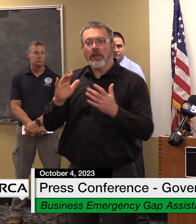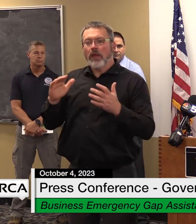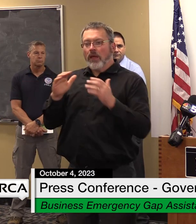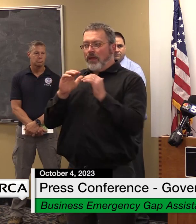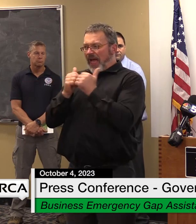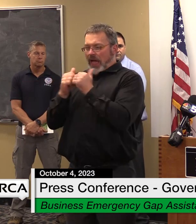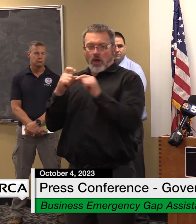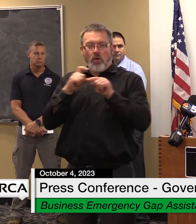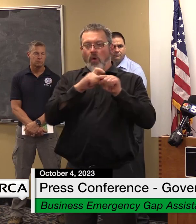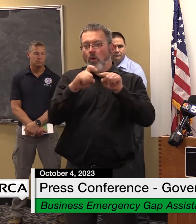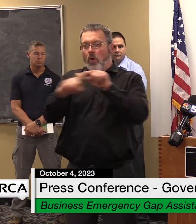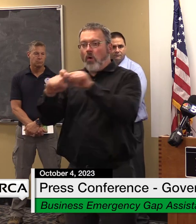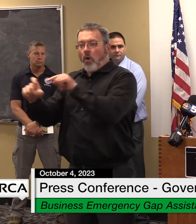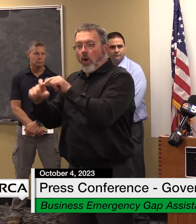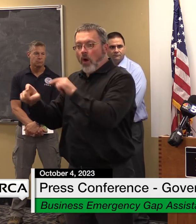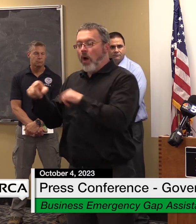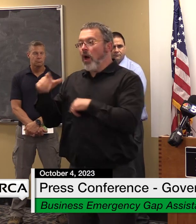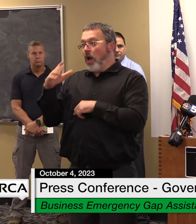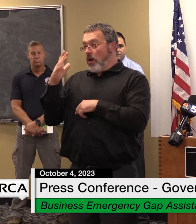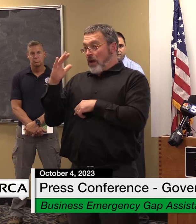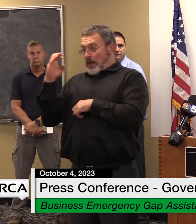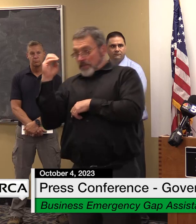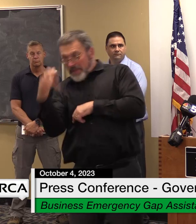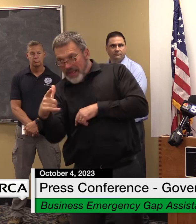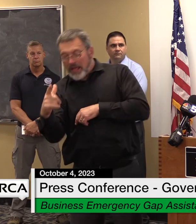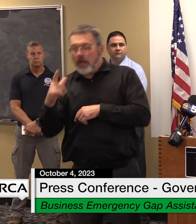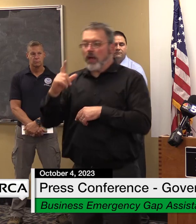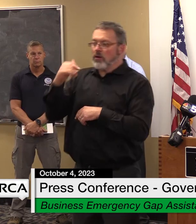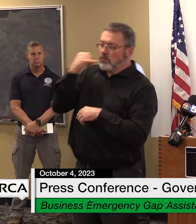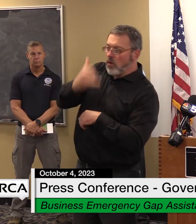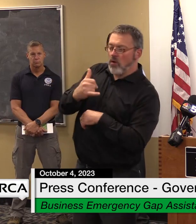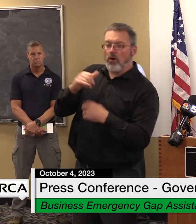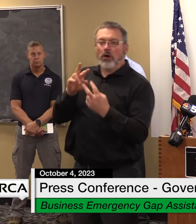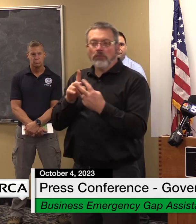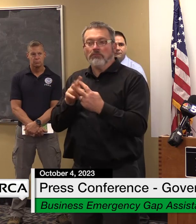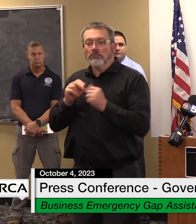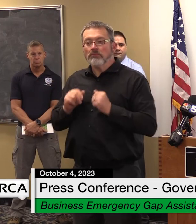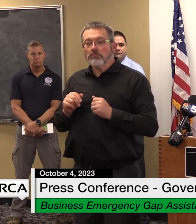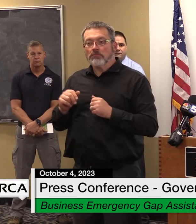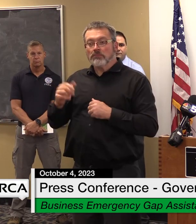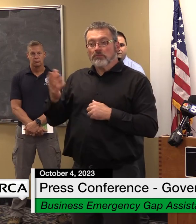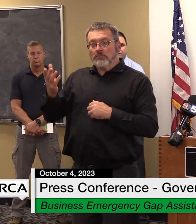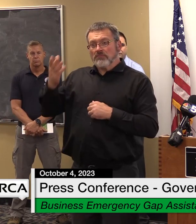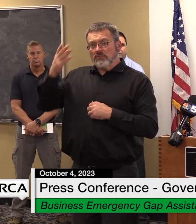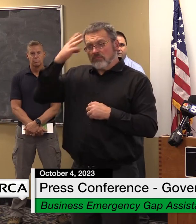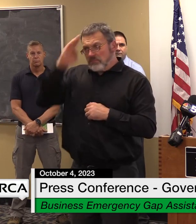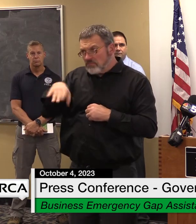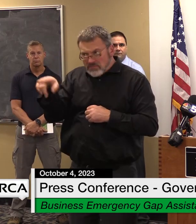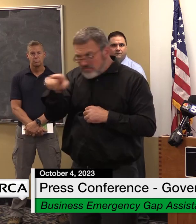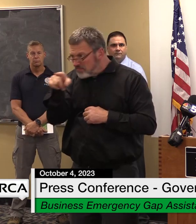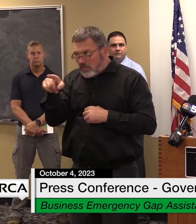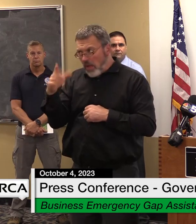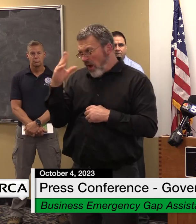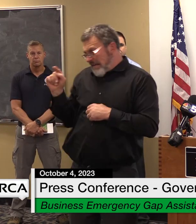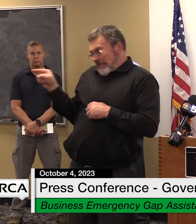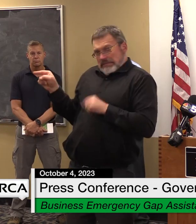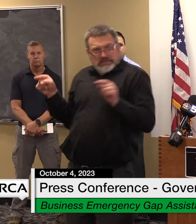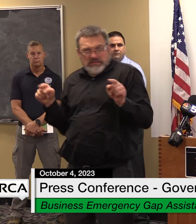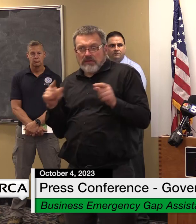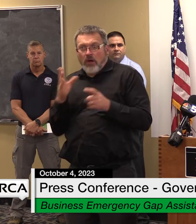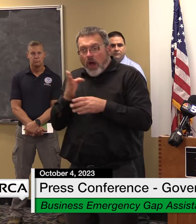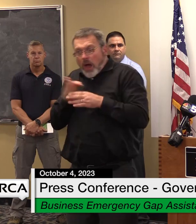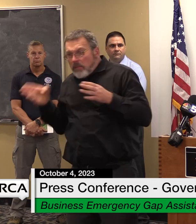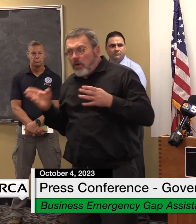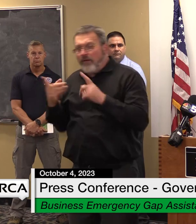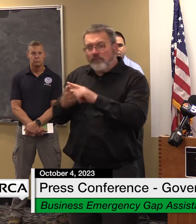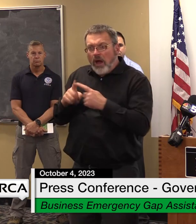email survey. Again, if you know someone who still needs their system repaired after flooding, please